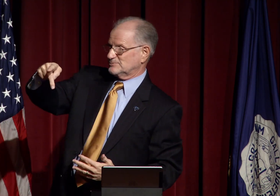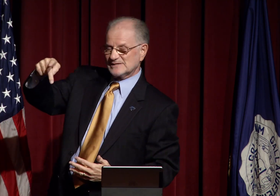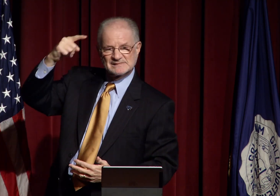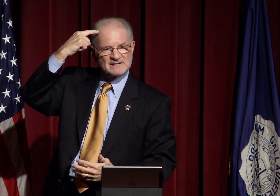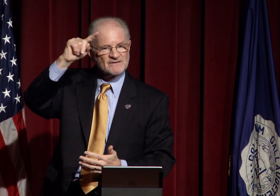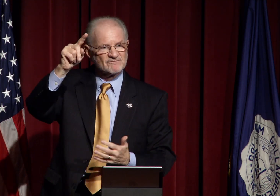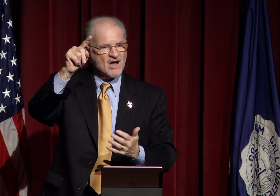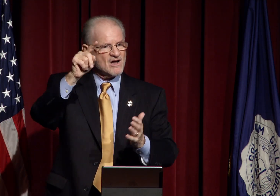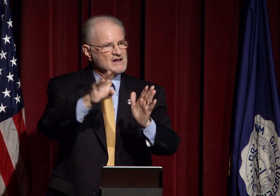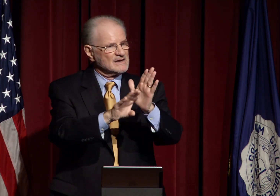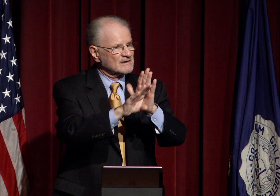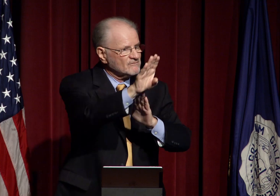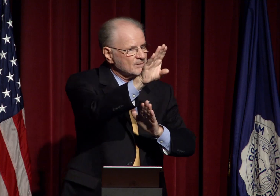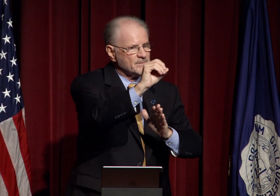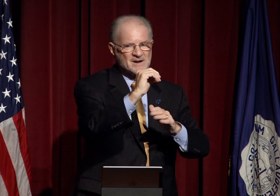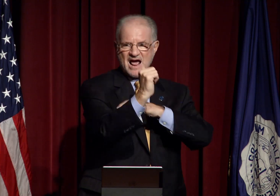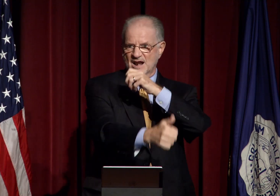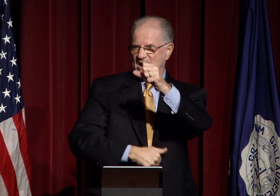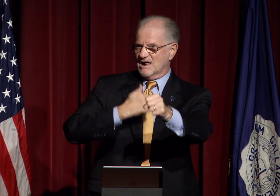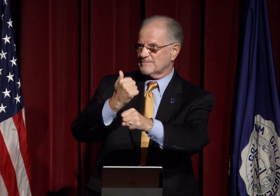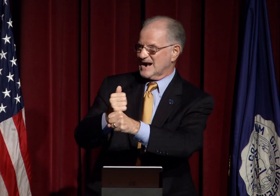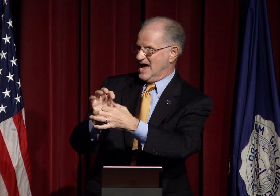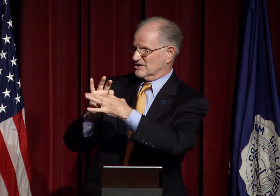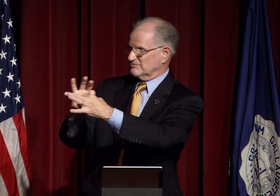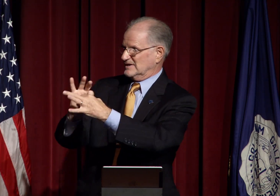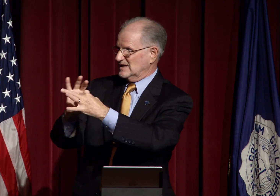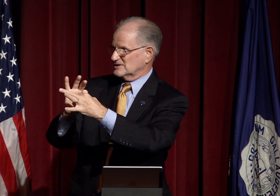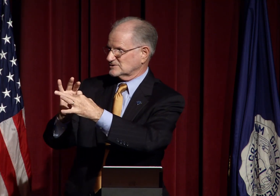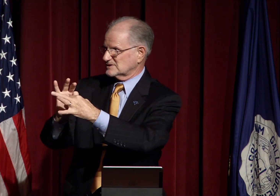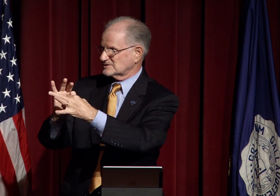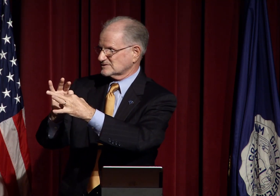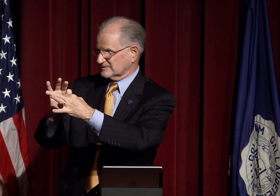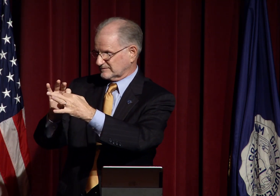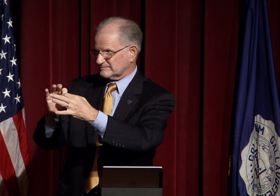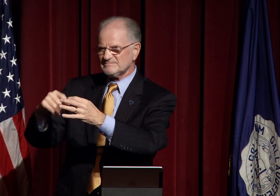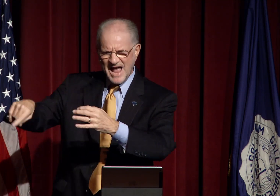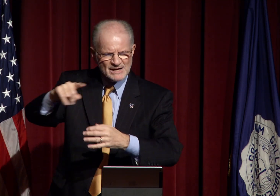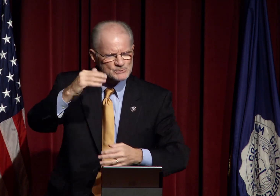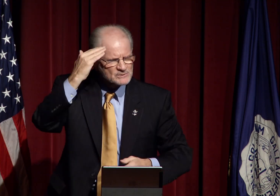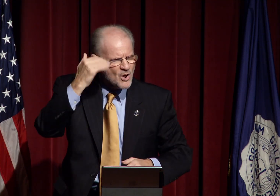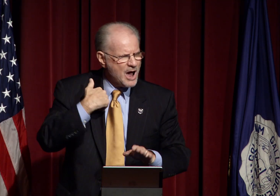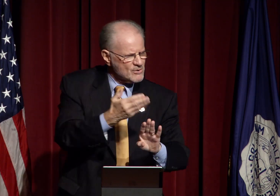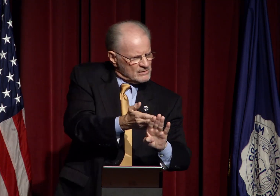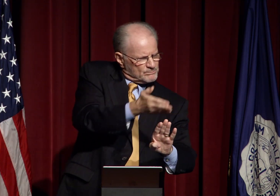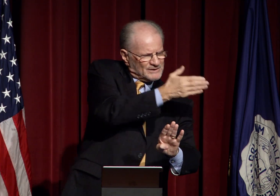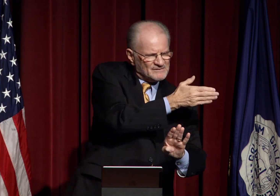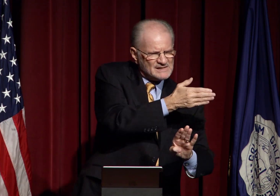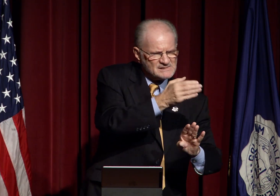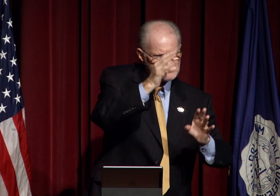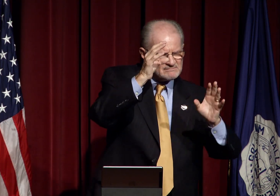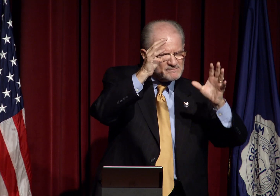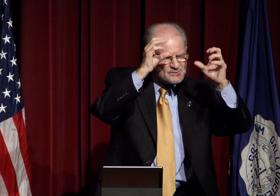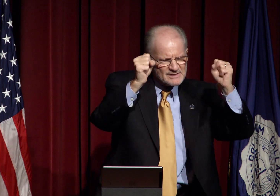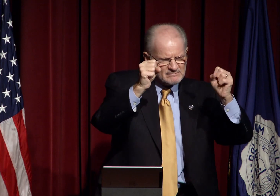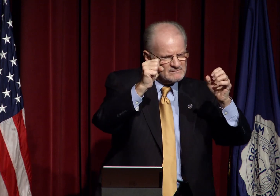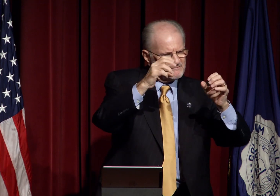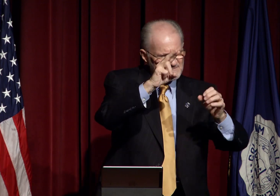Secondly, we have a new Vice President for Development and Alumni Affairs. Many of you may know that